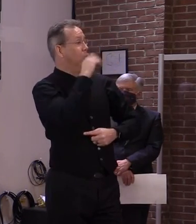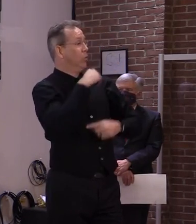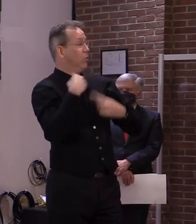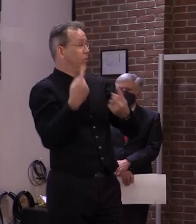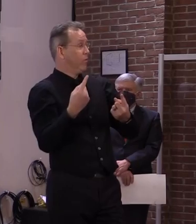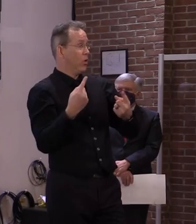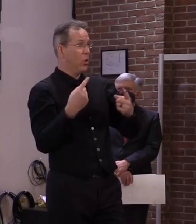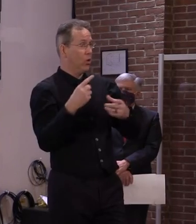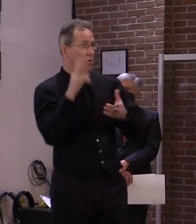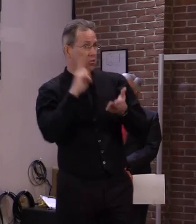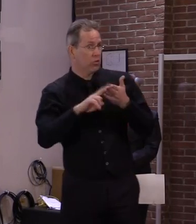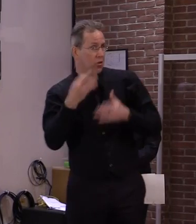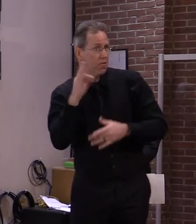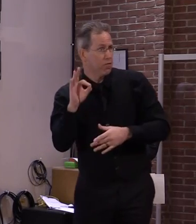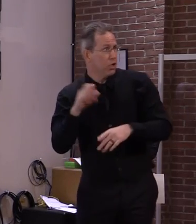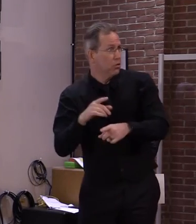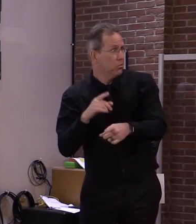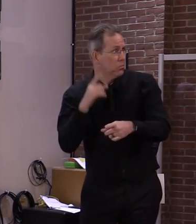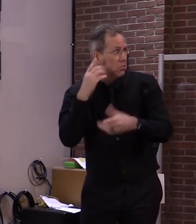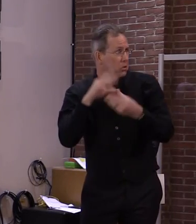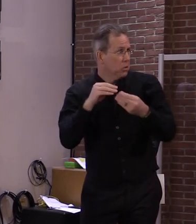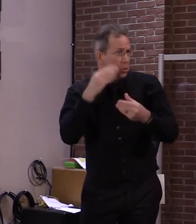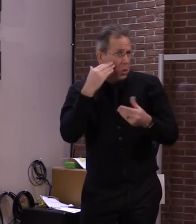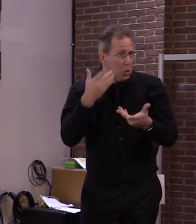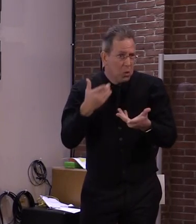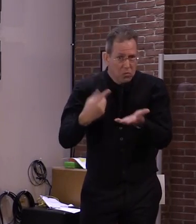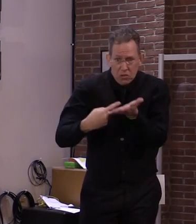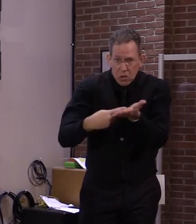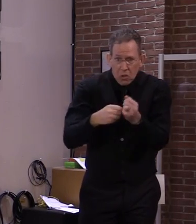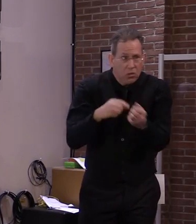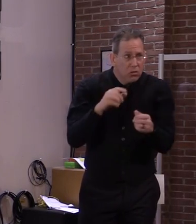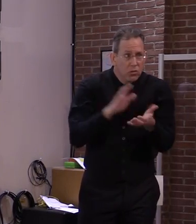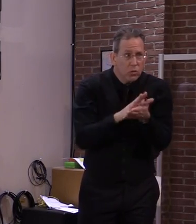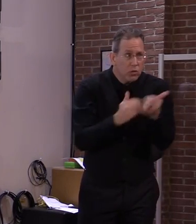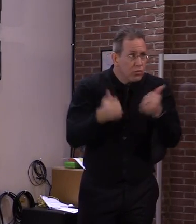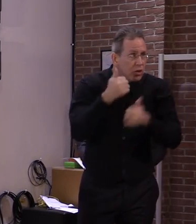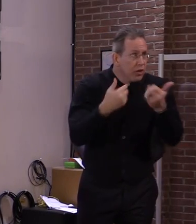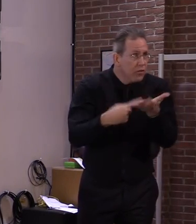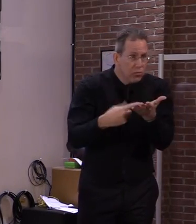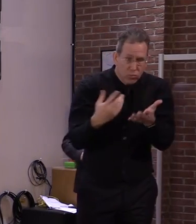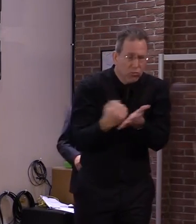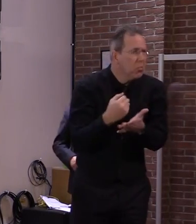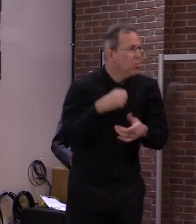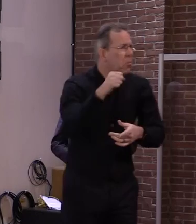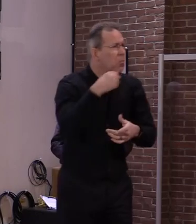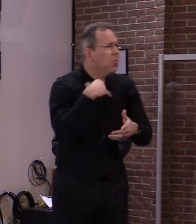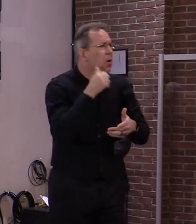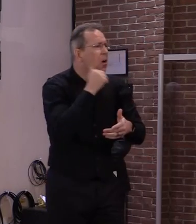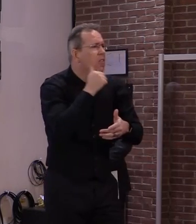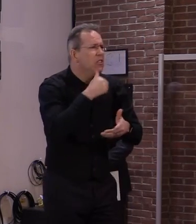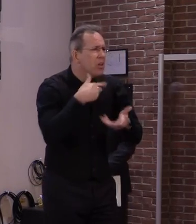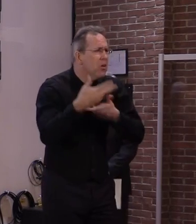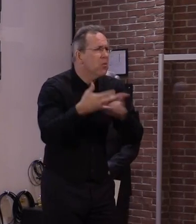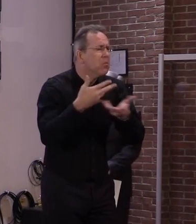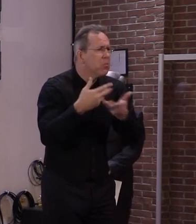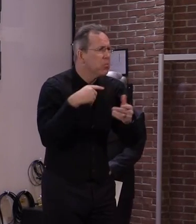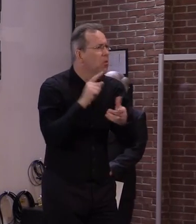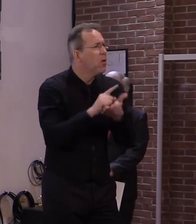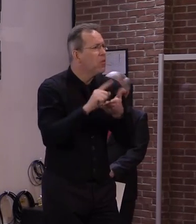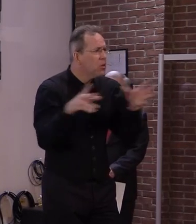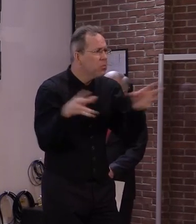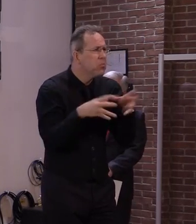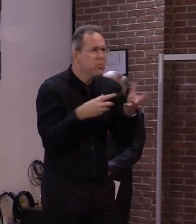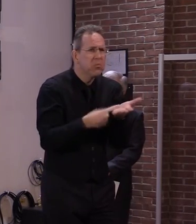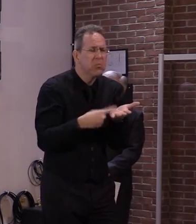sure what the needs are, but we want to try and provide as much information as possible so that they can move forward